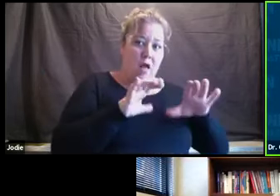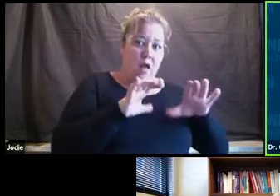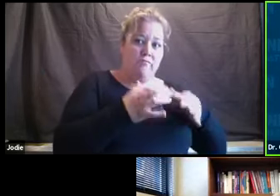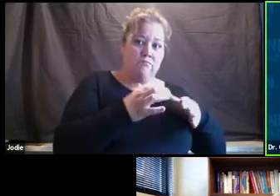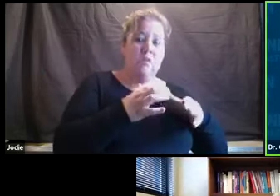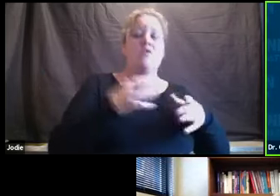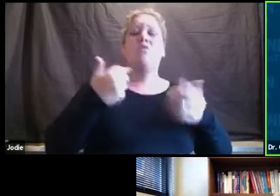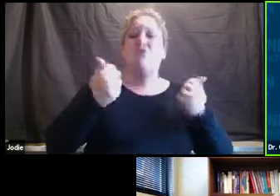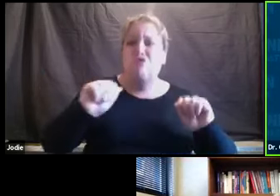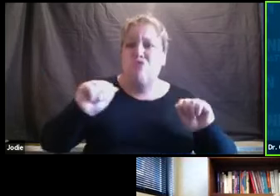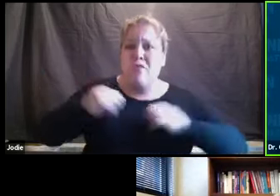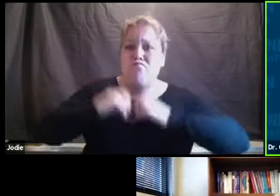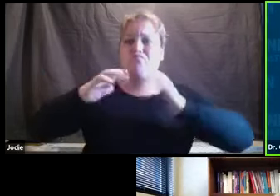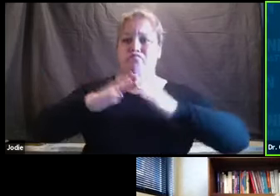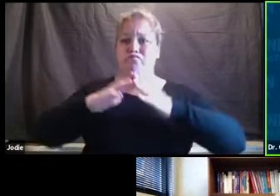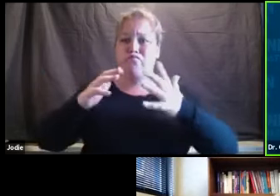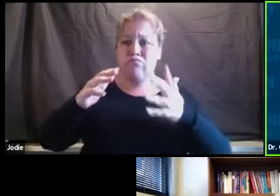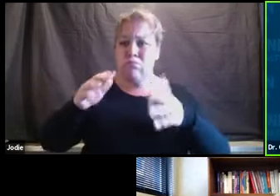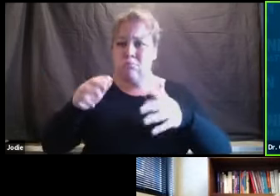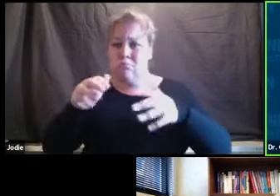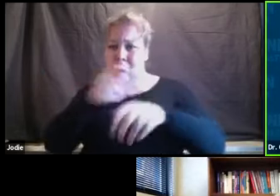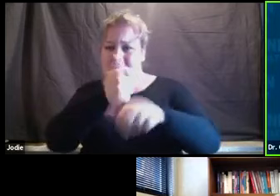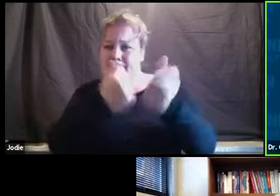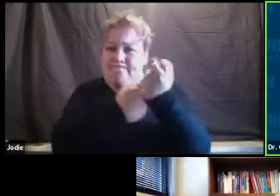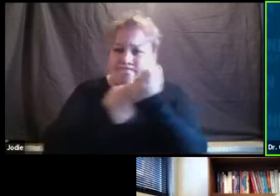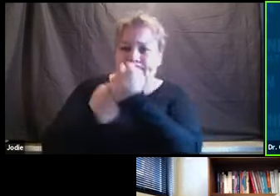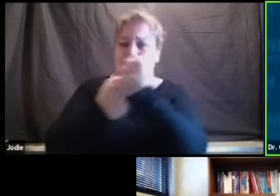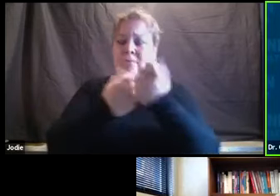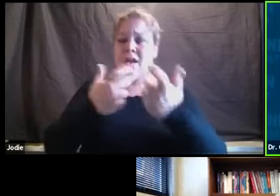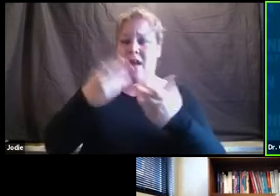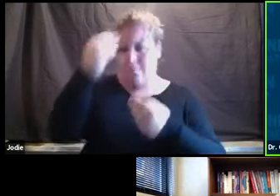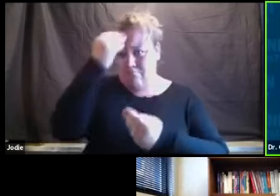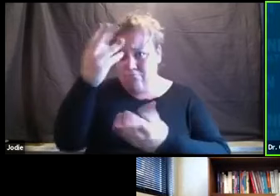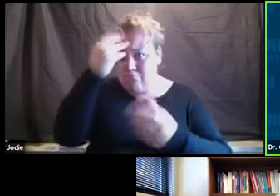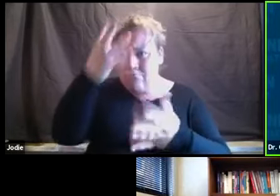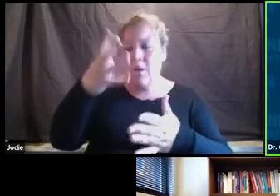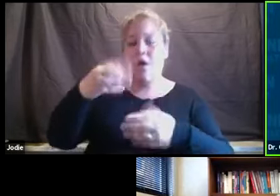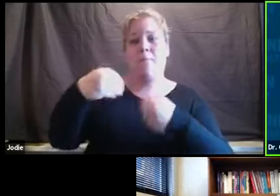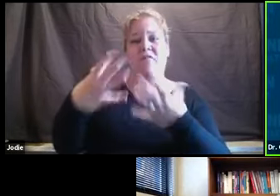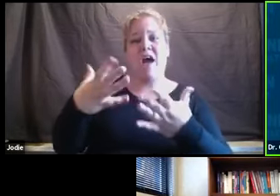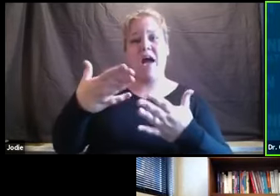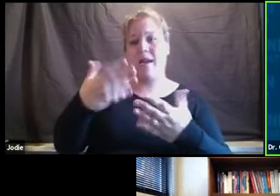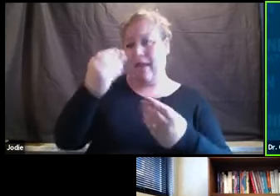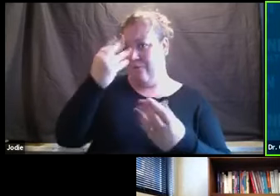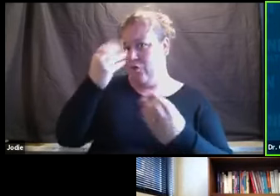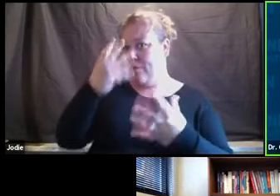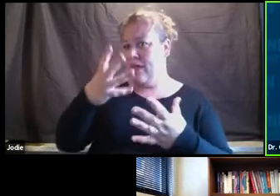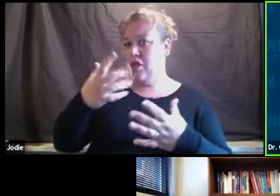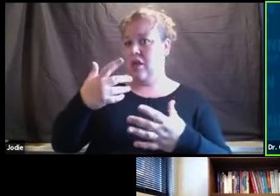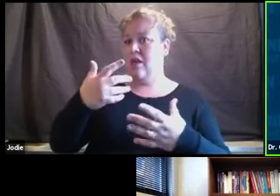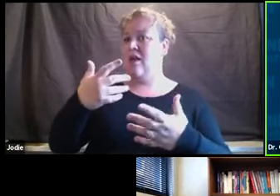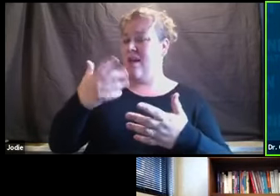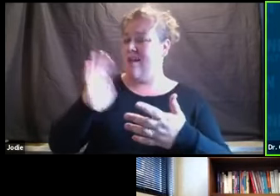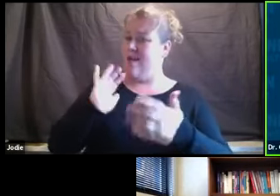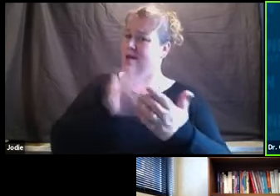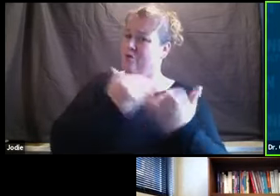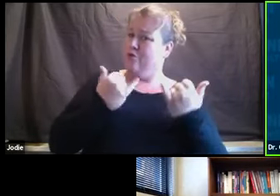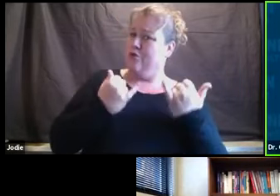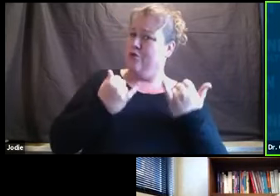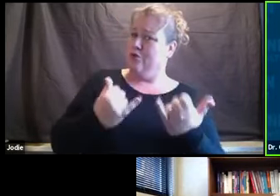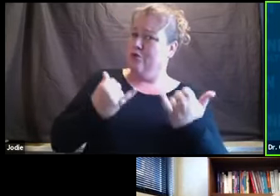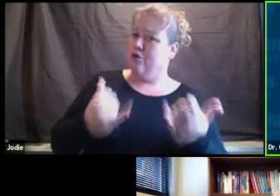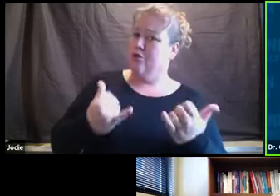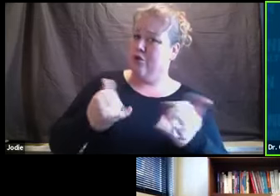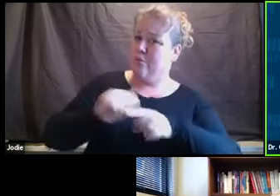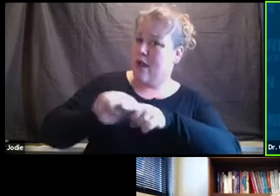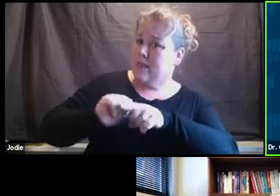the long-term care facility, based on current data and practices that we have developed from news articles and studies that have